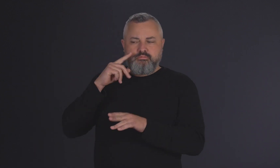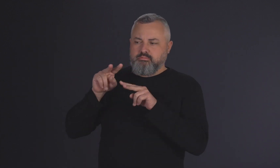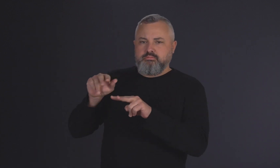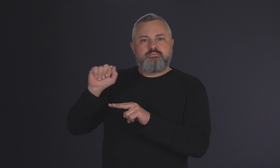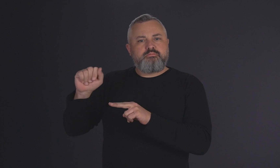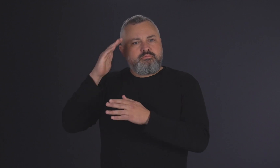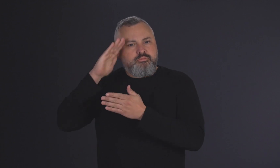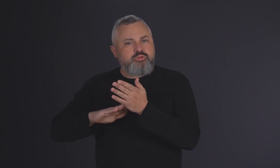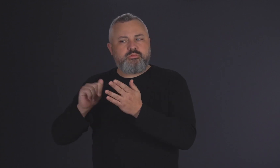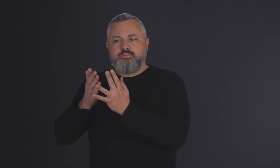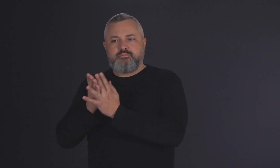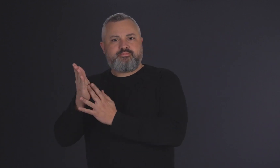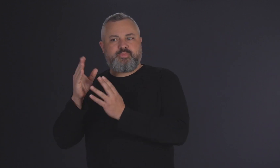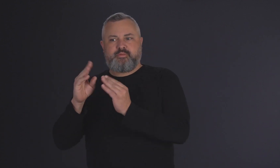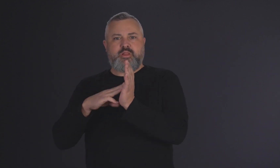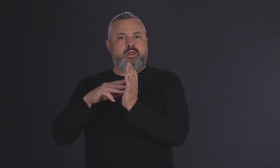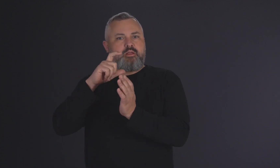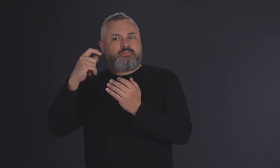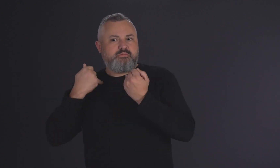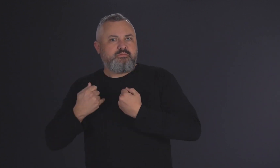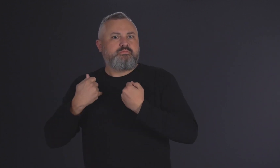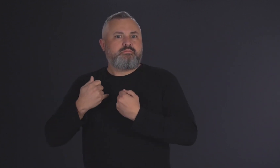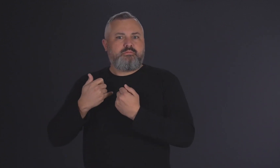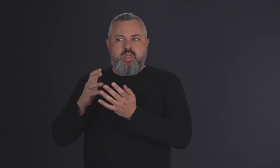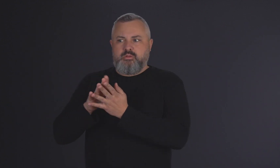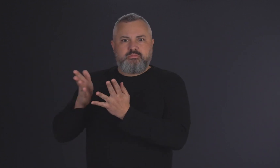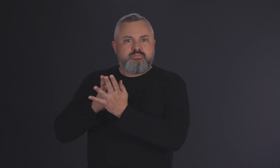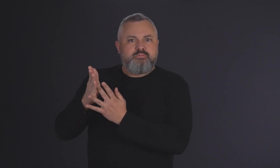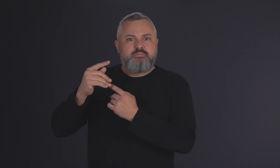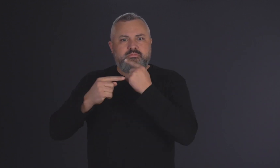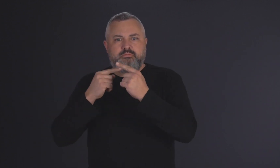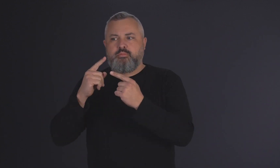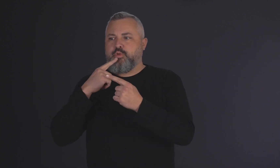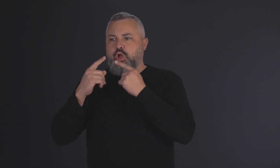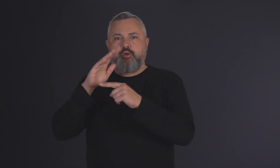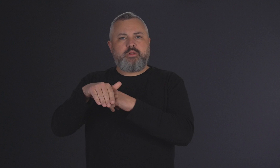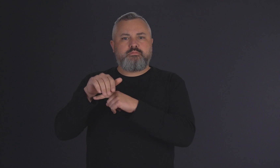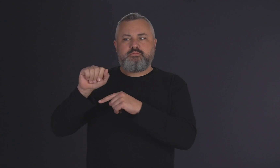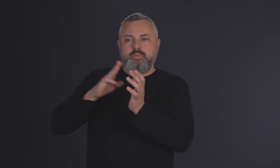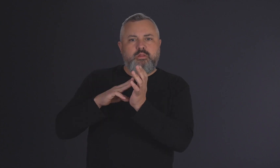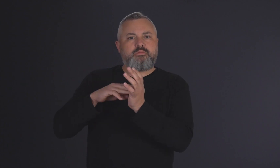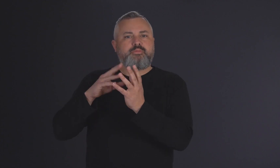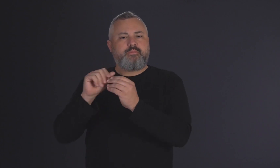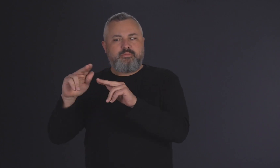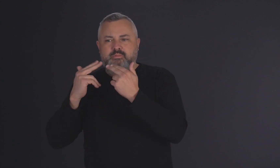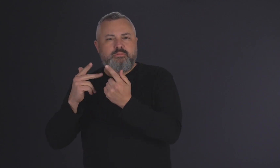cancer diagnosis and then of her passing. Emma talks to us about her family and her journey to gather information about her